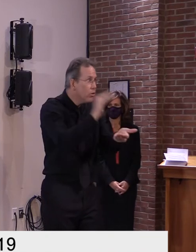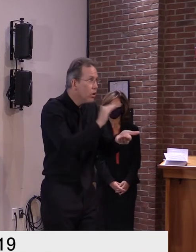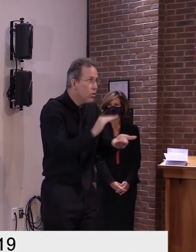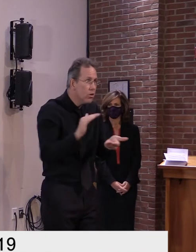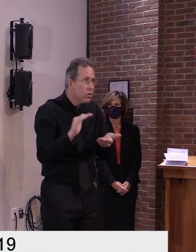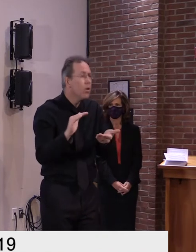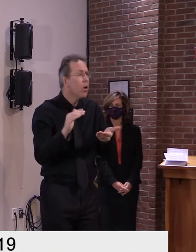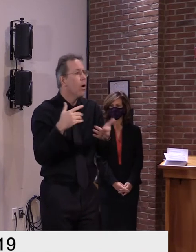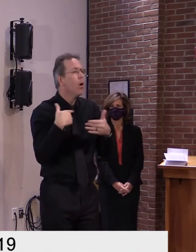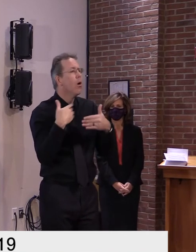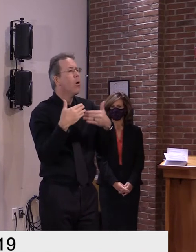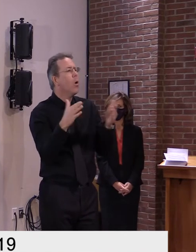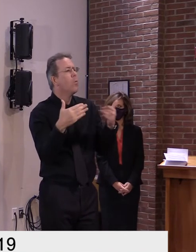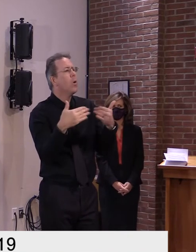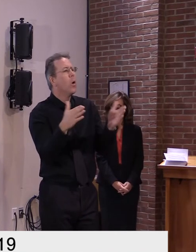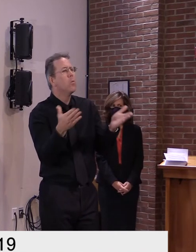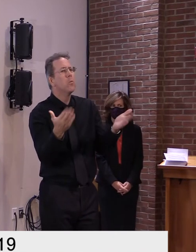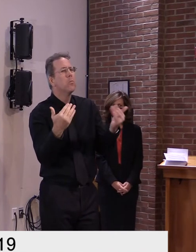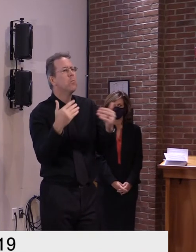did previously.